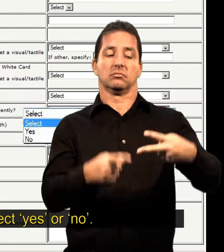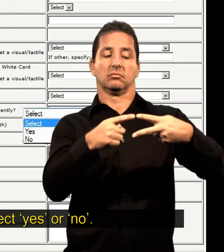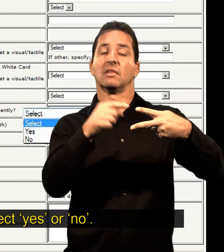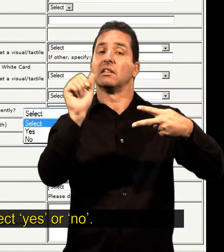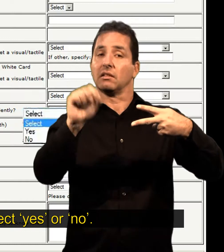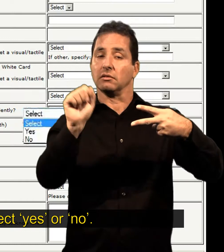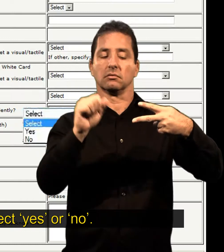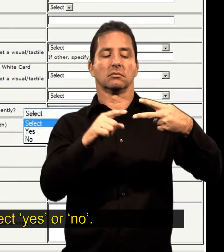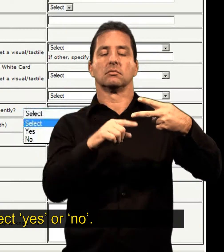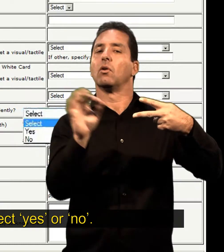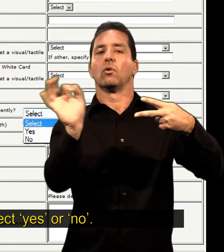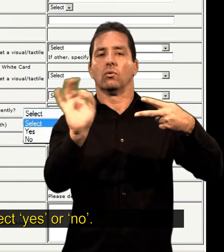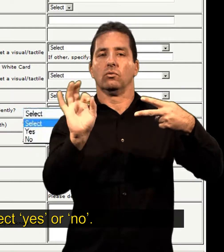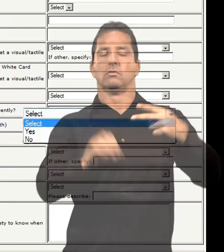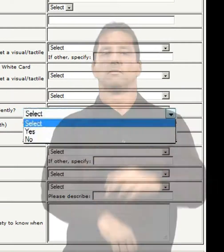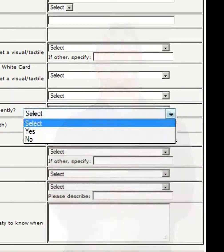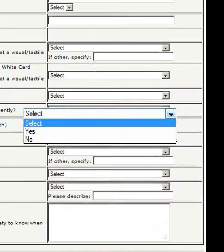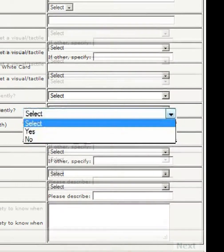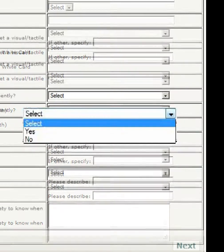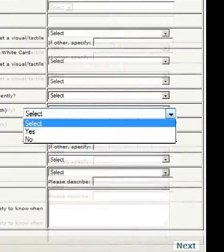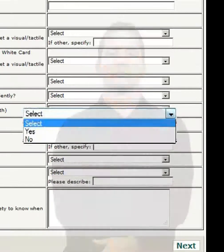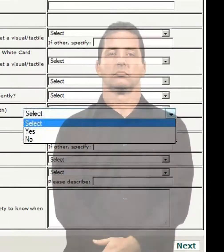Please select Yes or No.